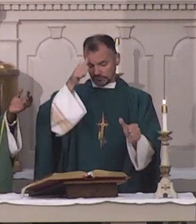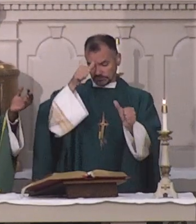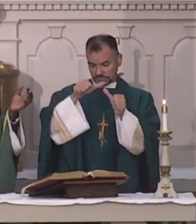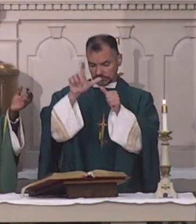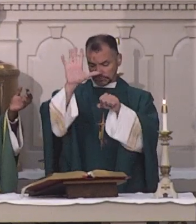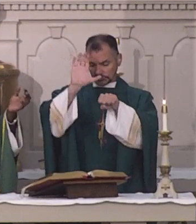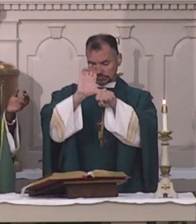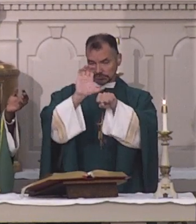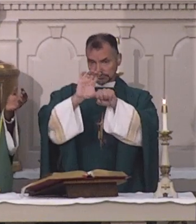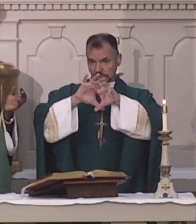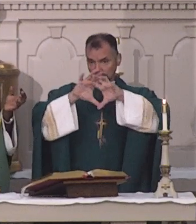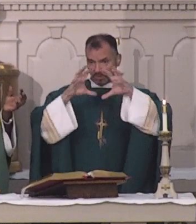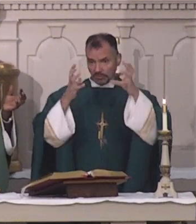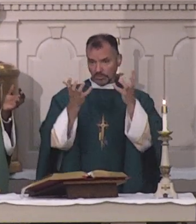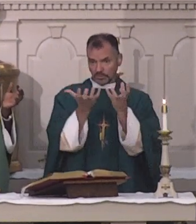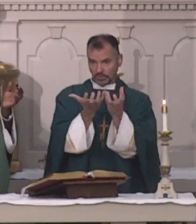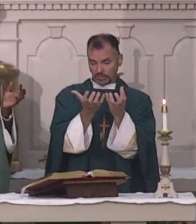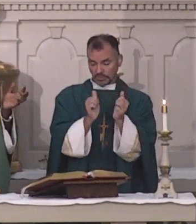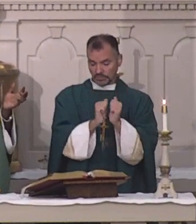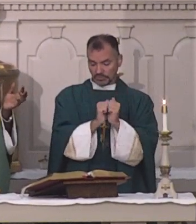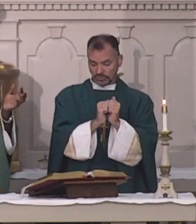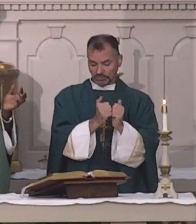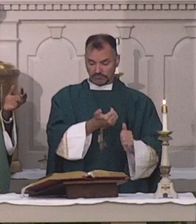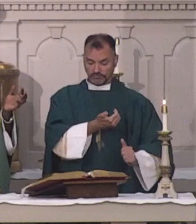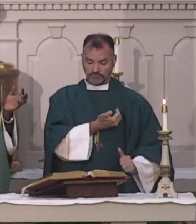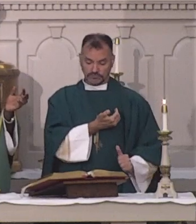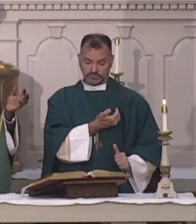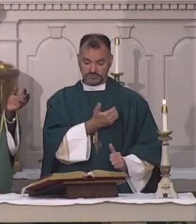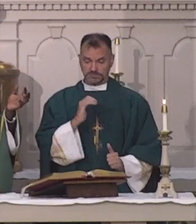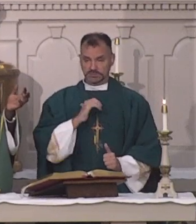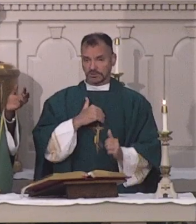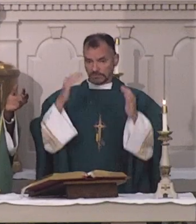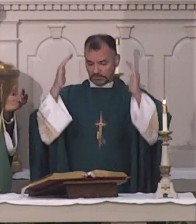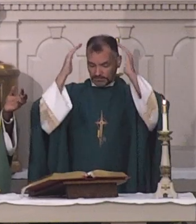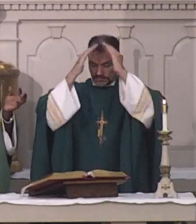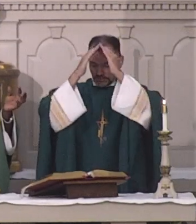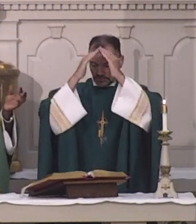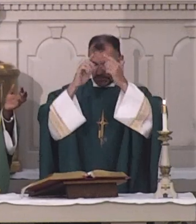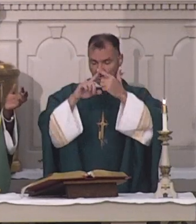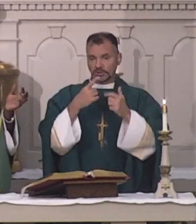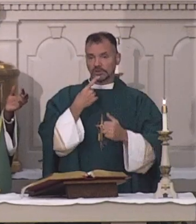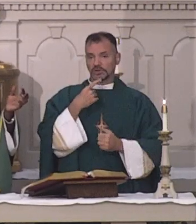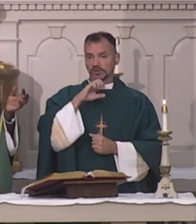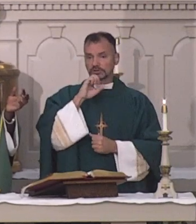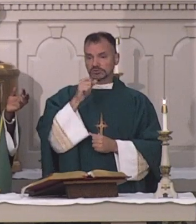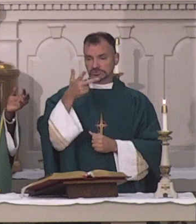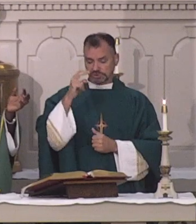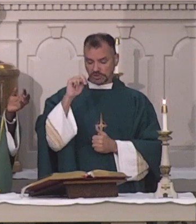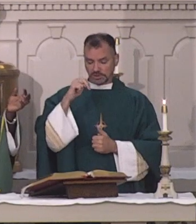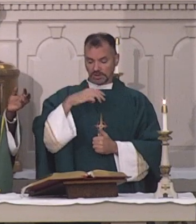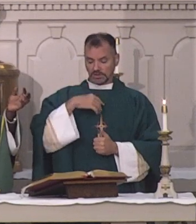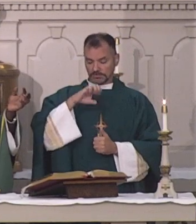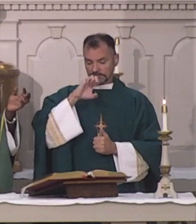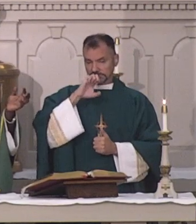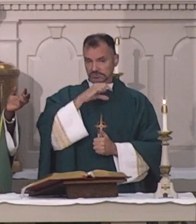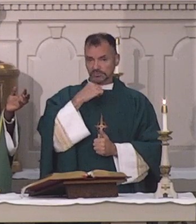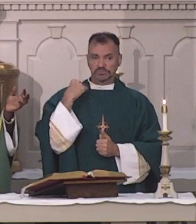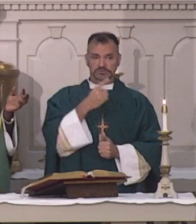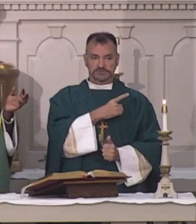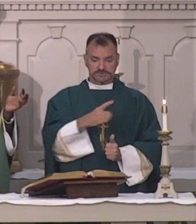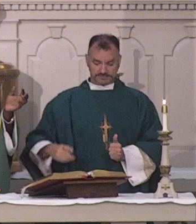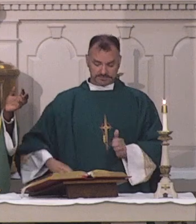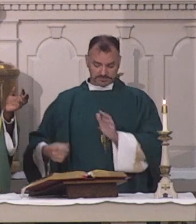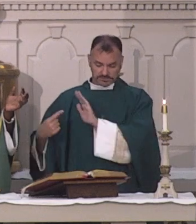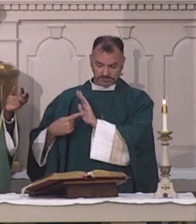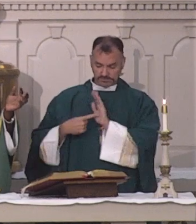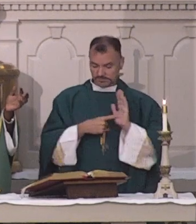Remember, Lord, your church spread throughout the world, and bring her to the fullness of charity, together with